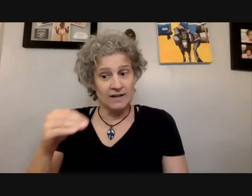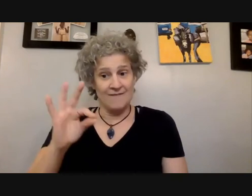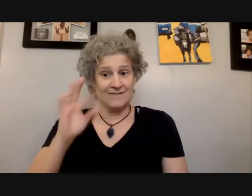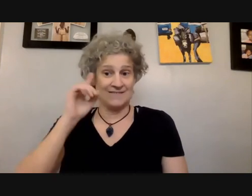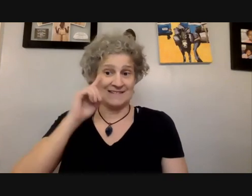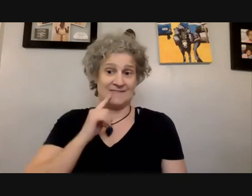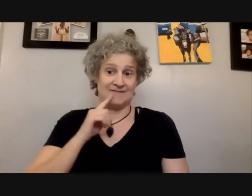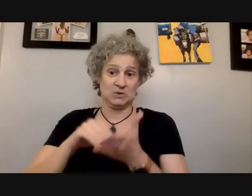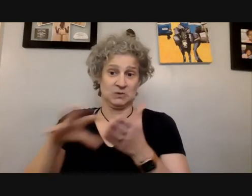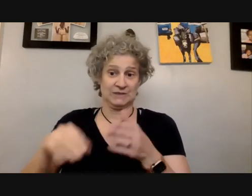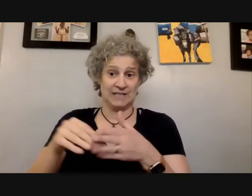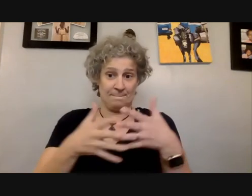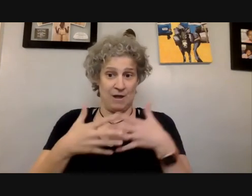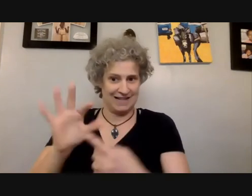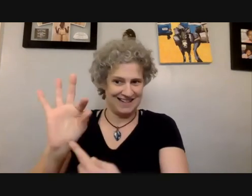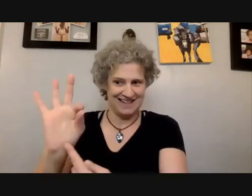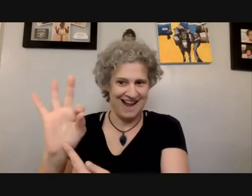your children.